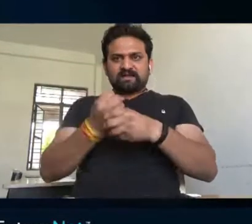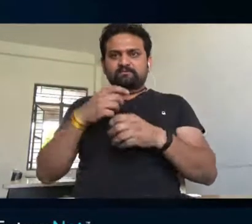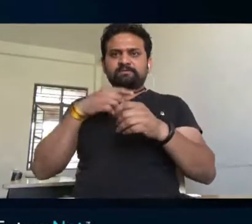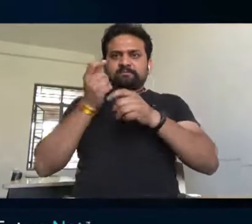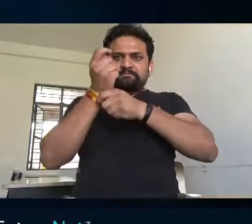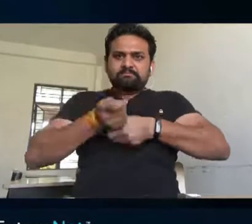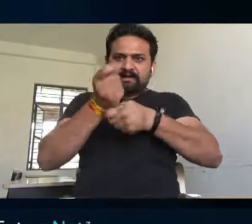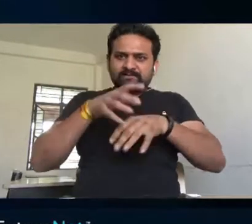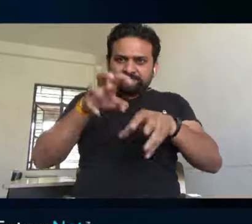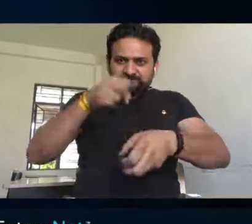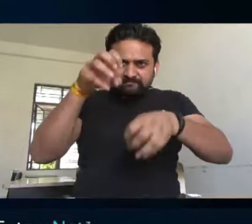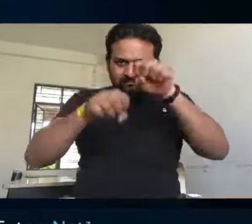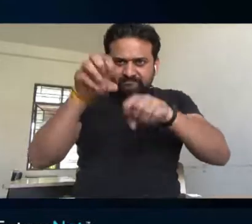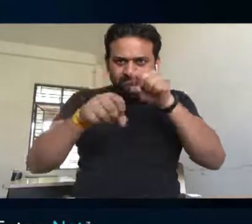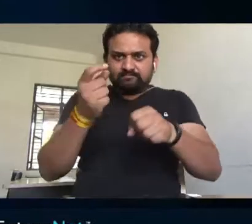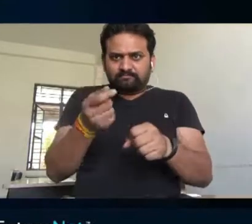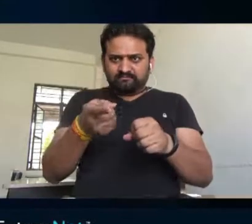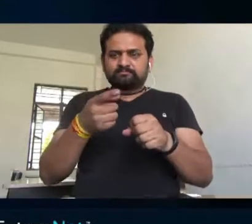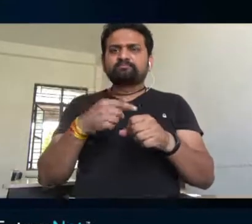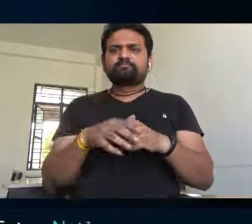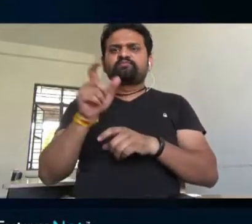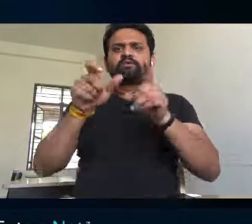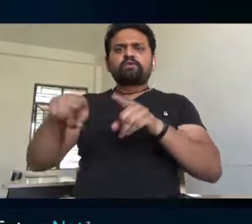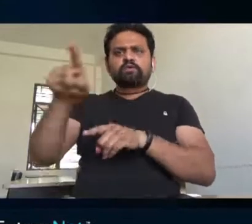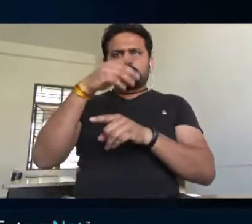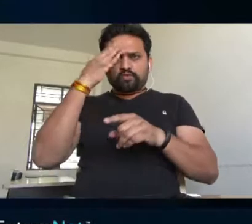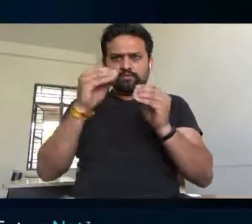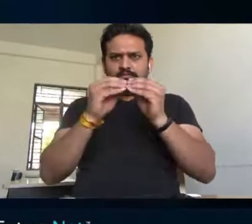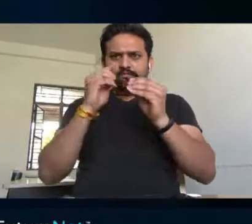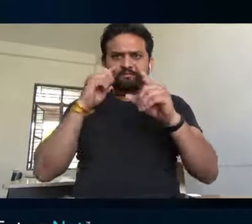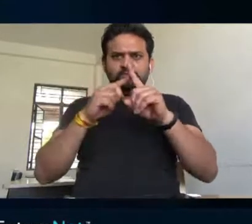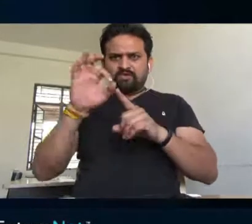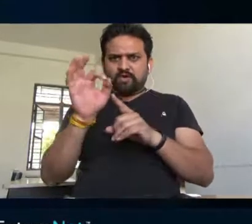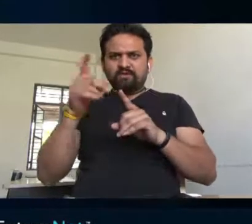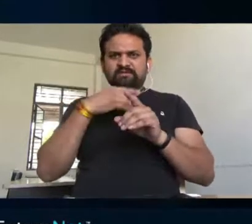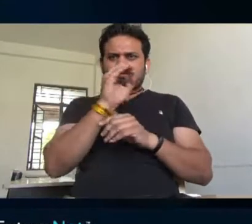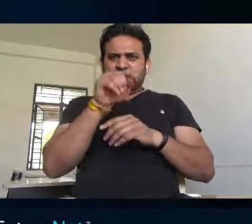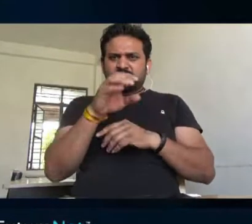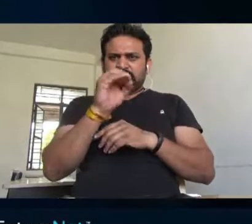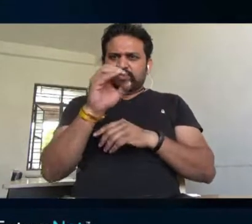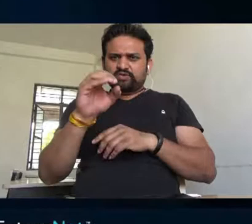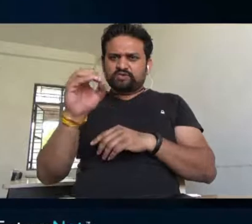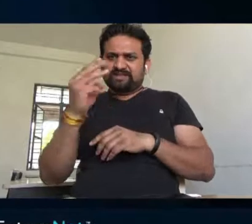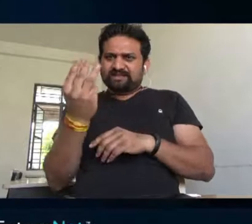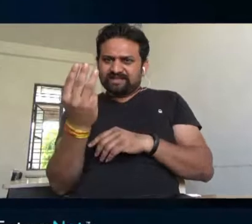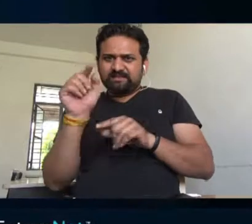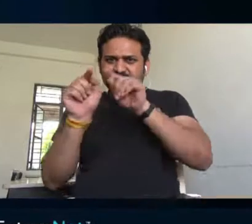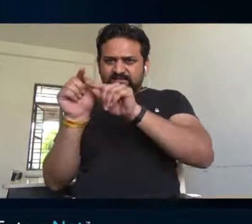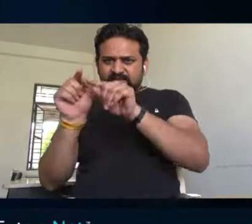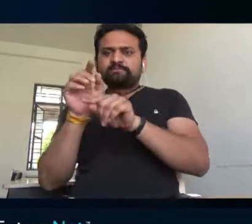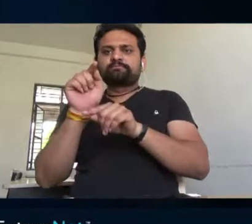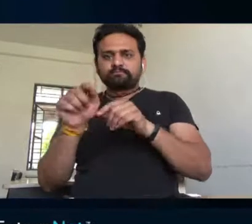English. Yes, and what is the message to the people? And this is my next slide. Yeah, Look, we have in the